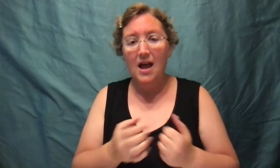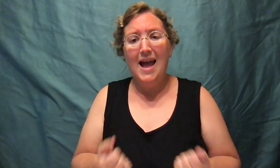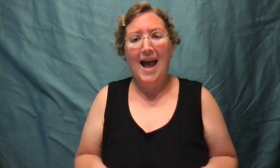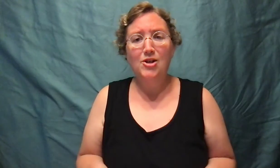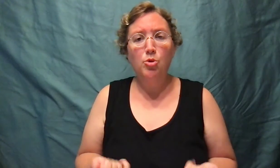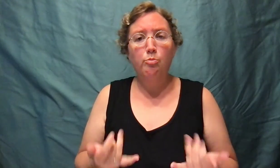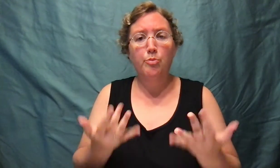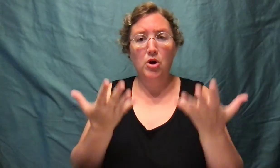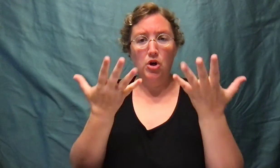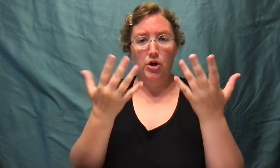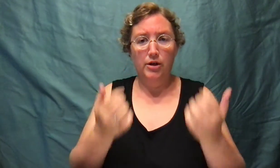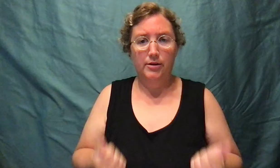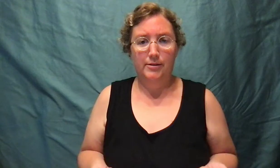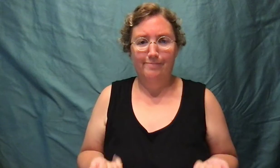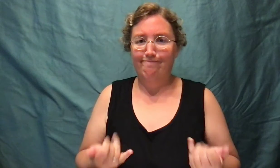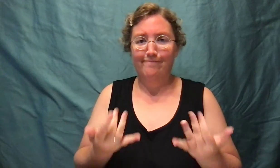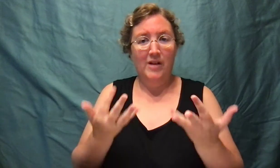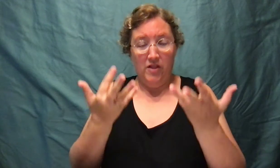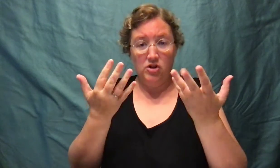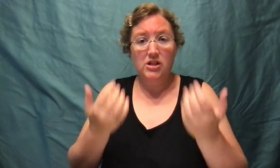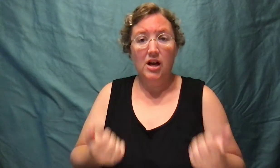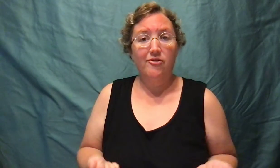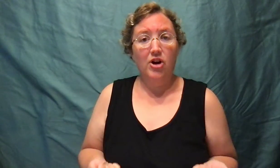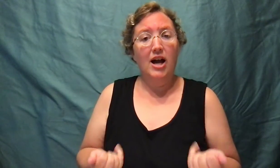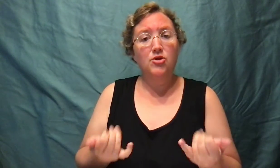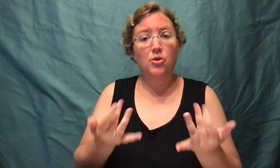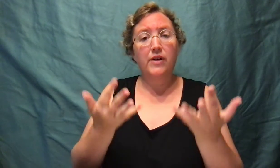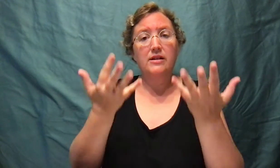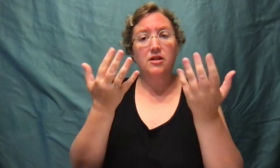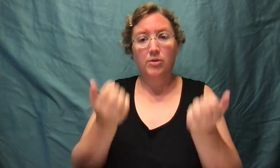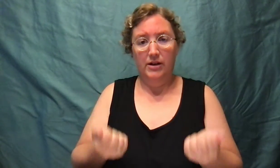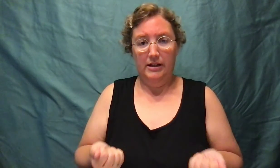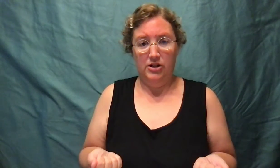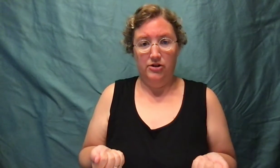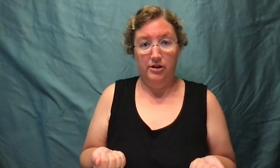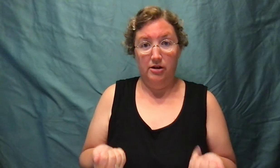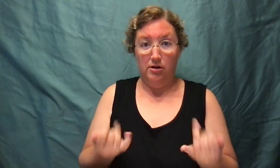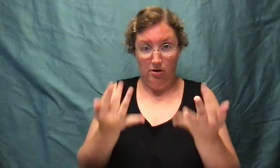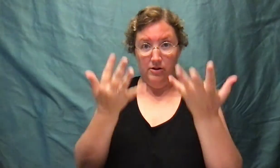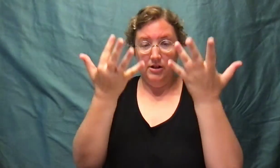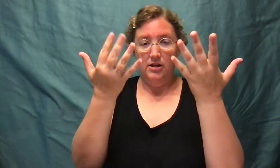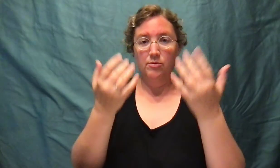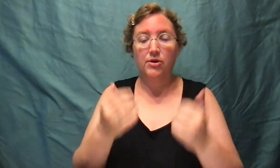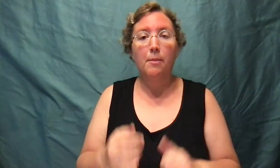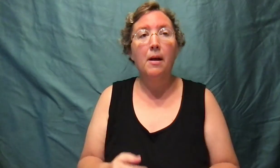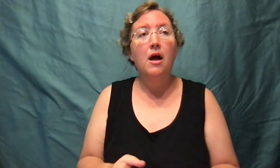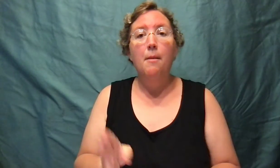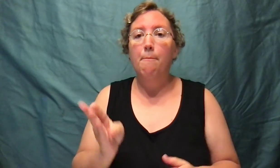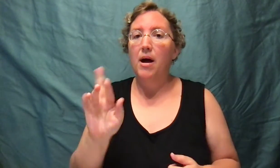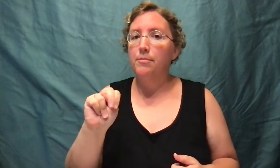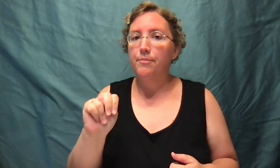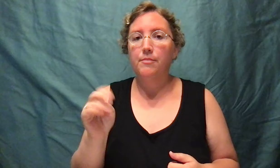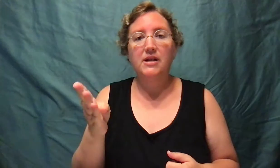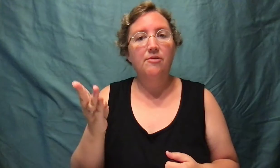And to burn. There's a sign for actual things that are burning. It starts out here and all of a sudden it's burned up. But deaf